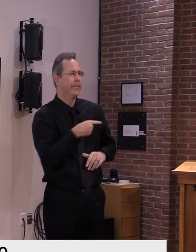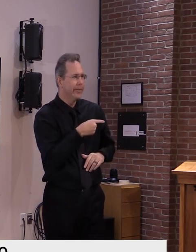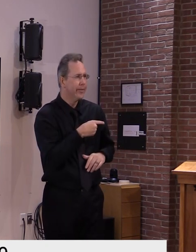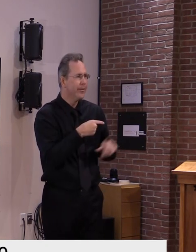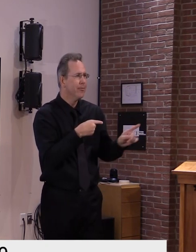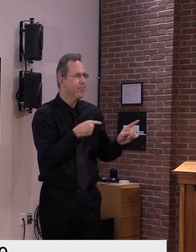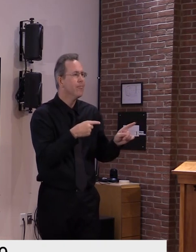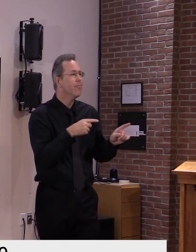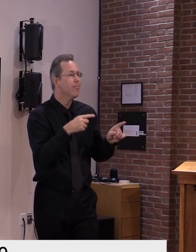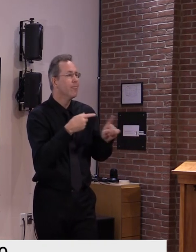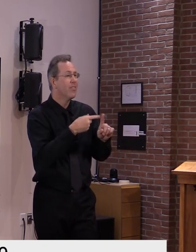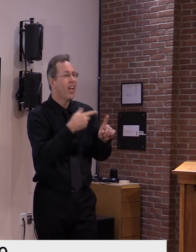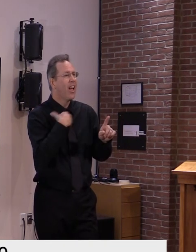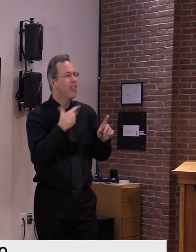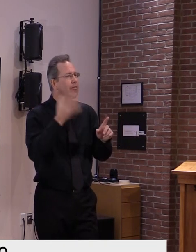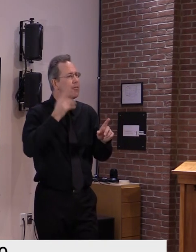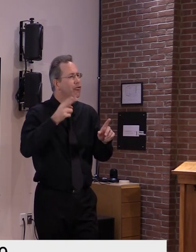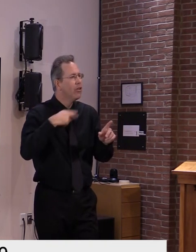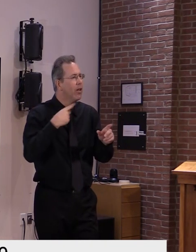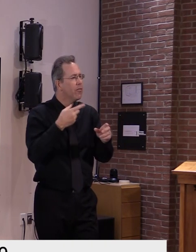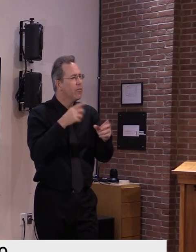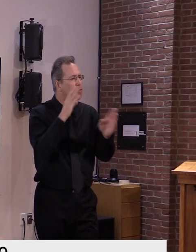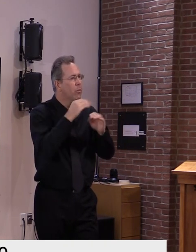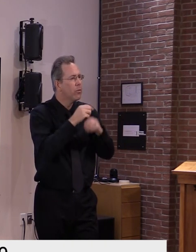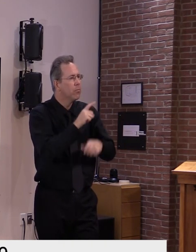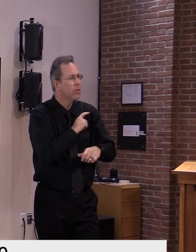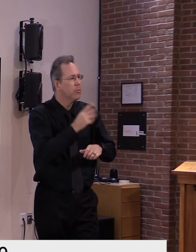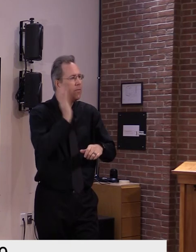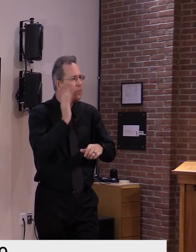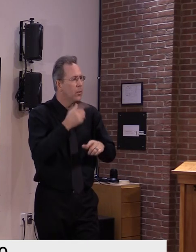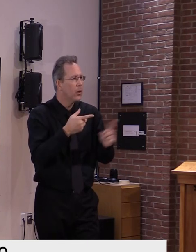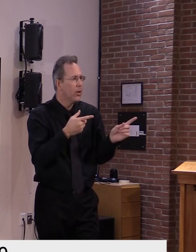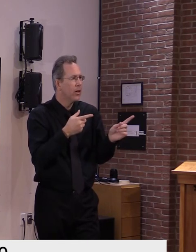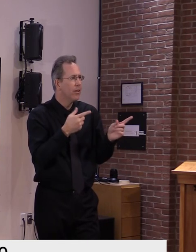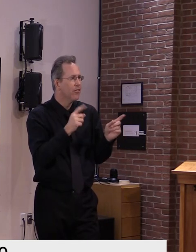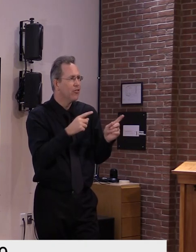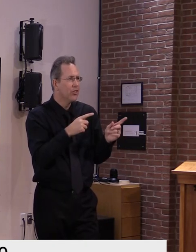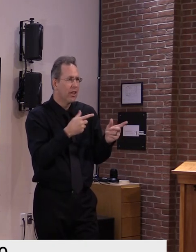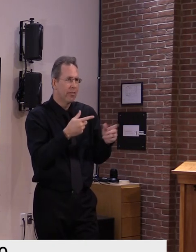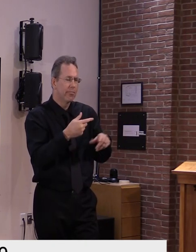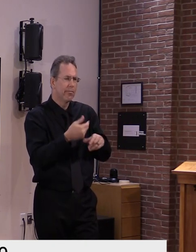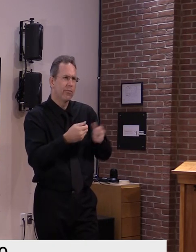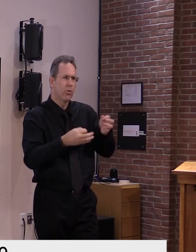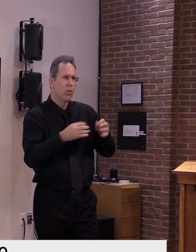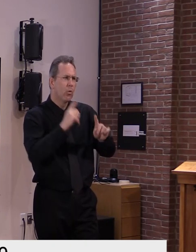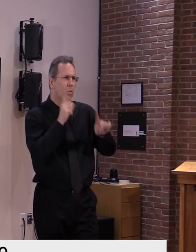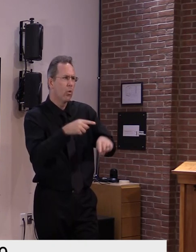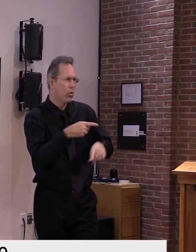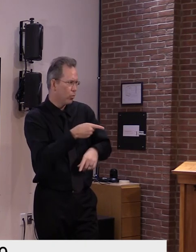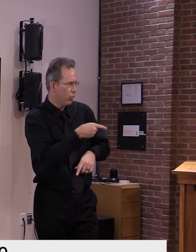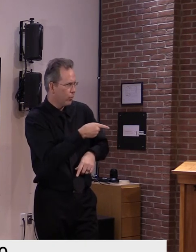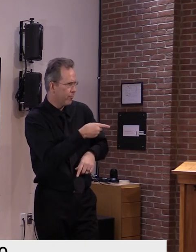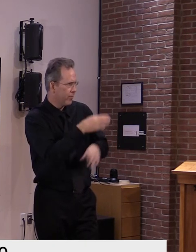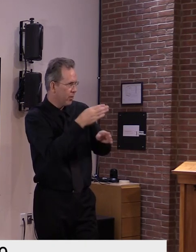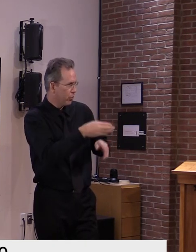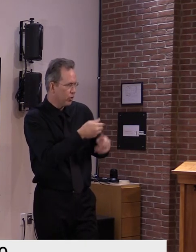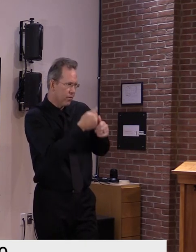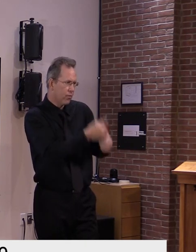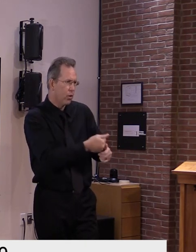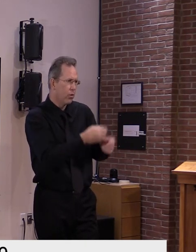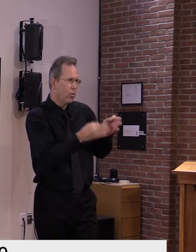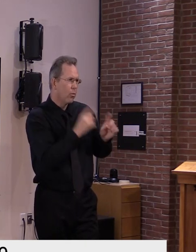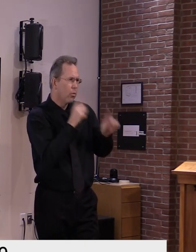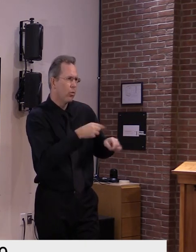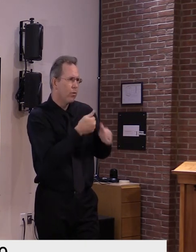maybe get such court orders or warrants to maybe follow some of these